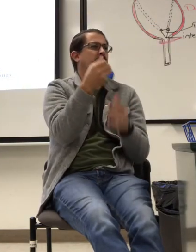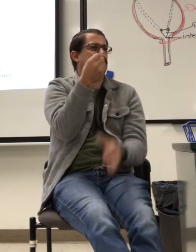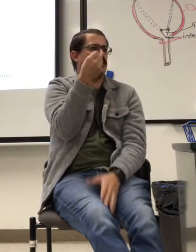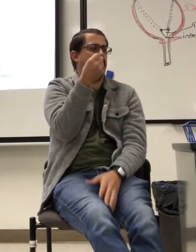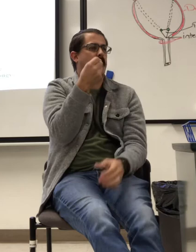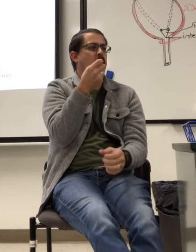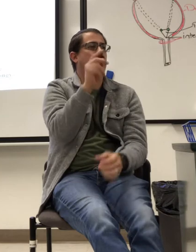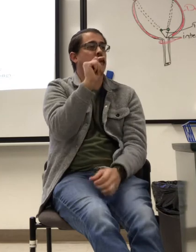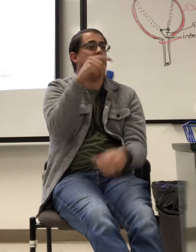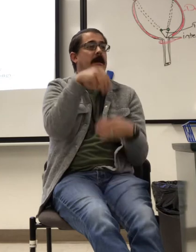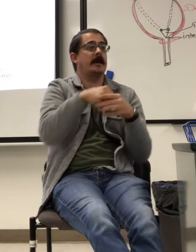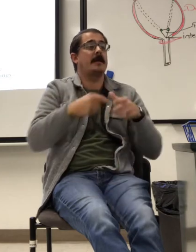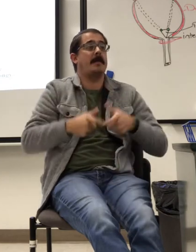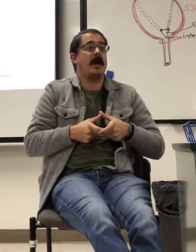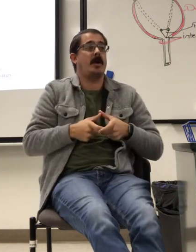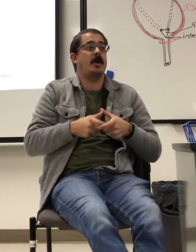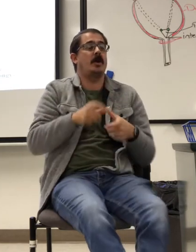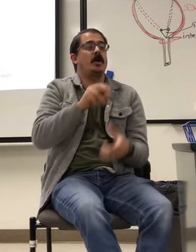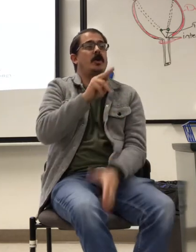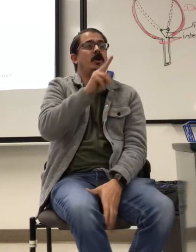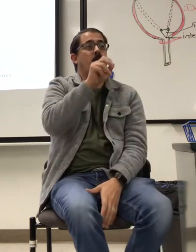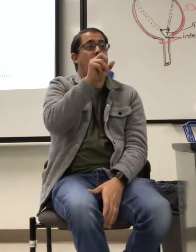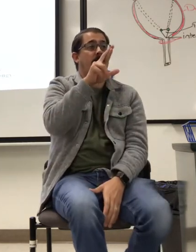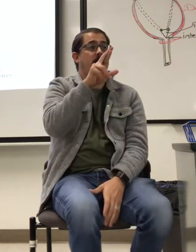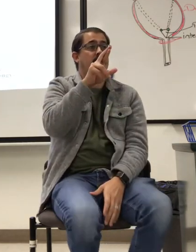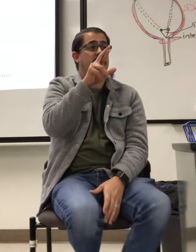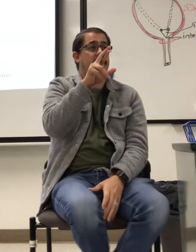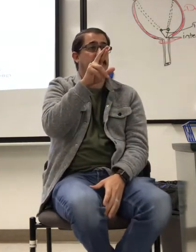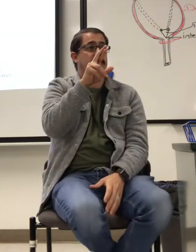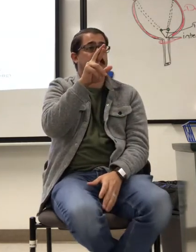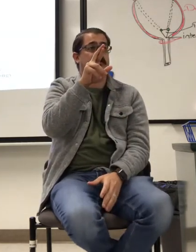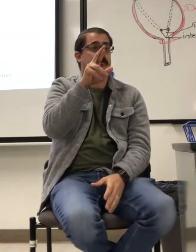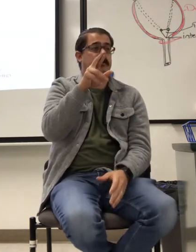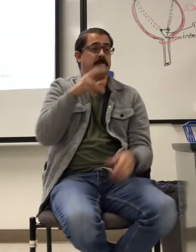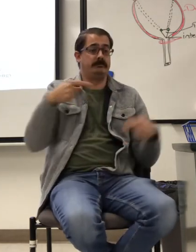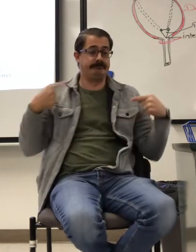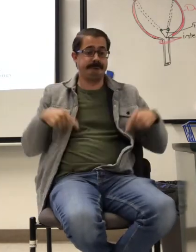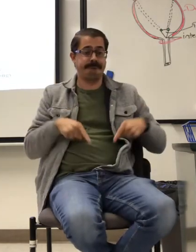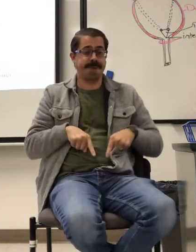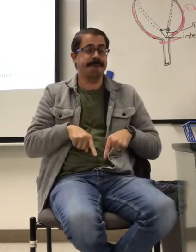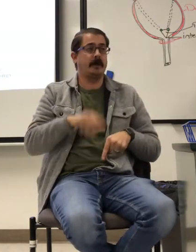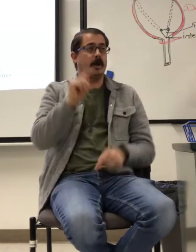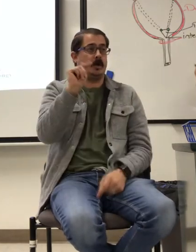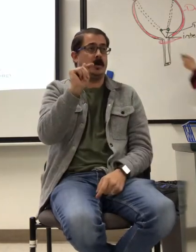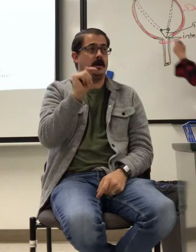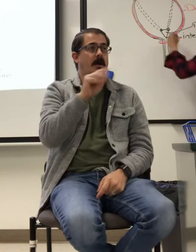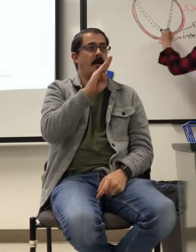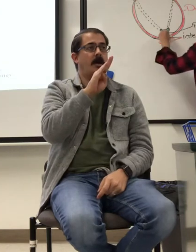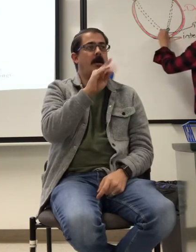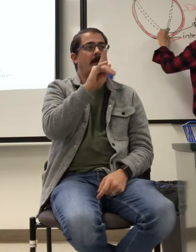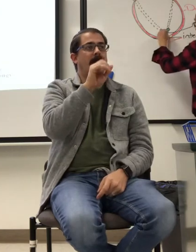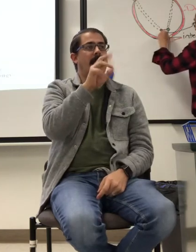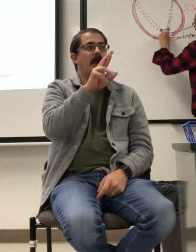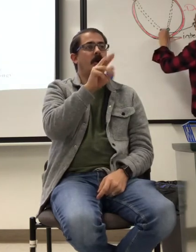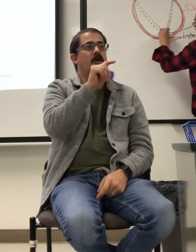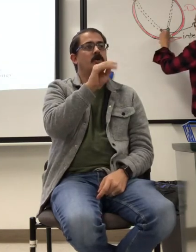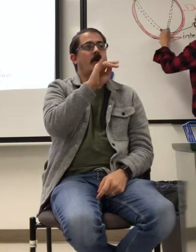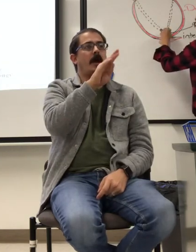bladder, the ureters are delivering the urine. And the bladder trigone has these